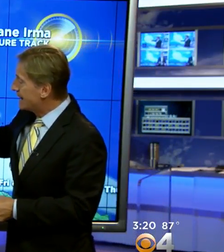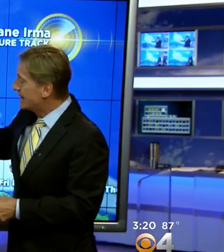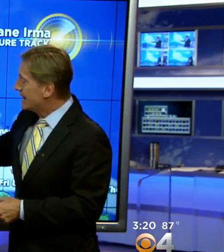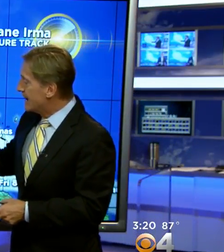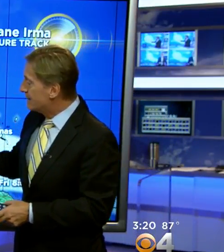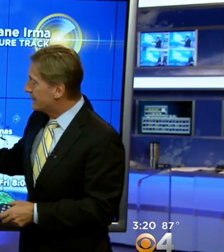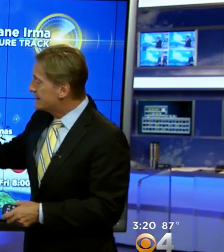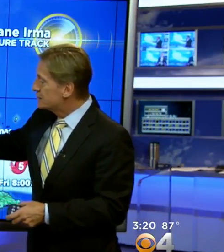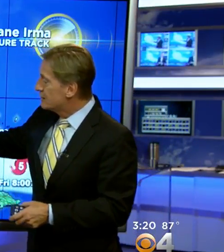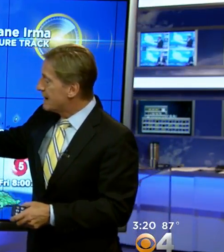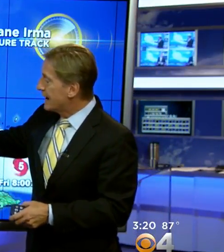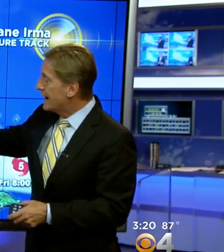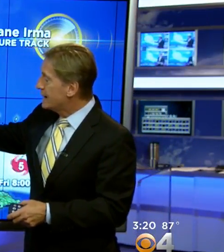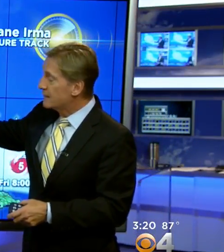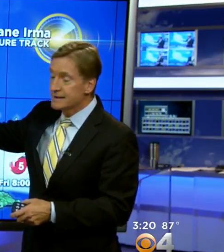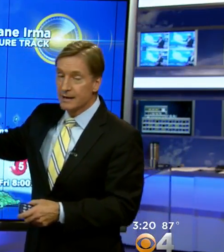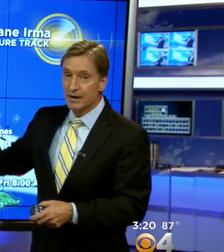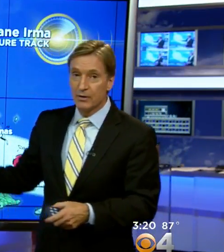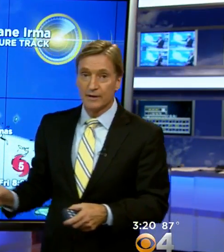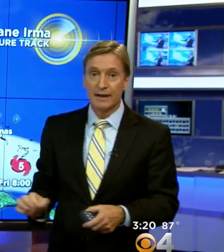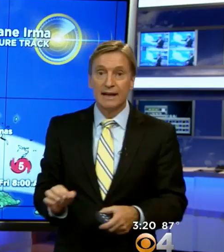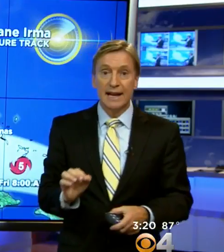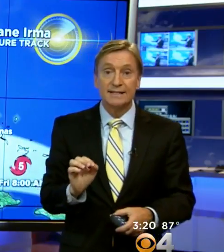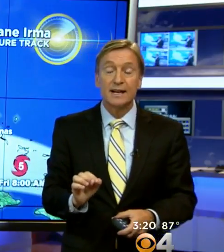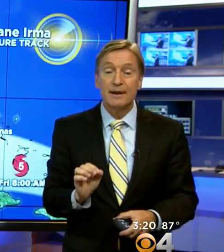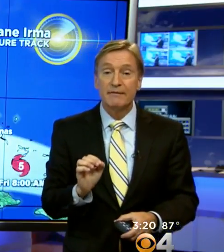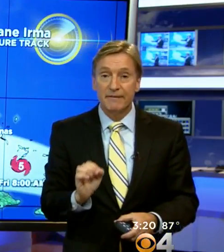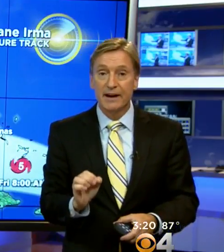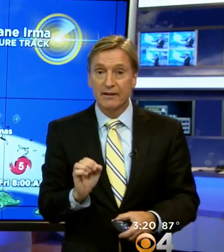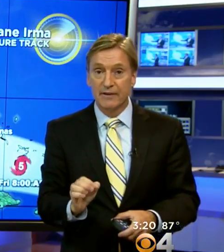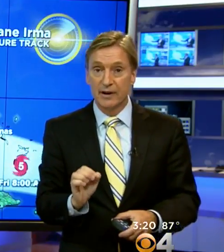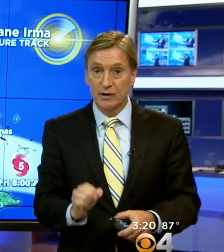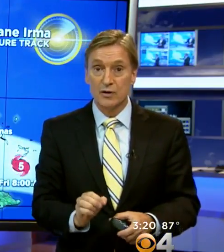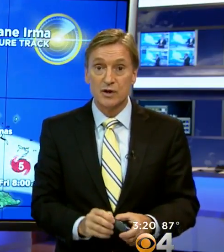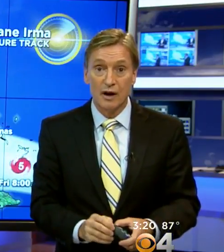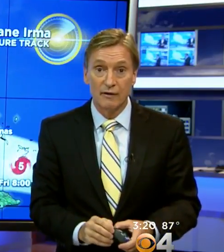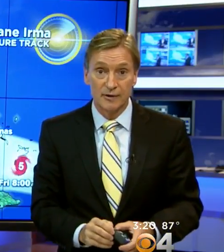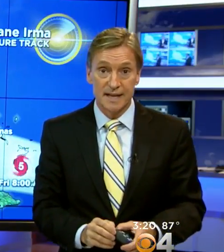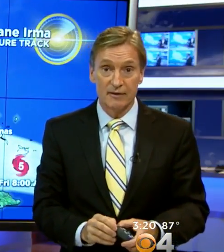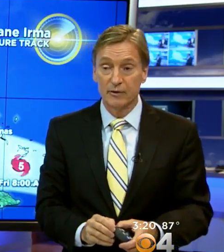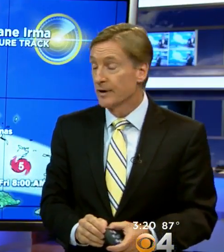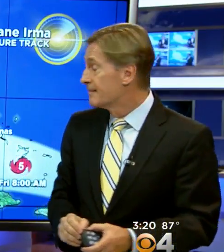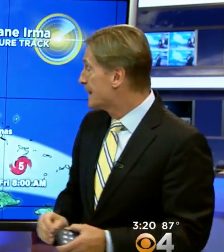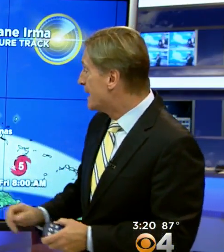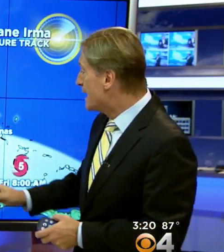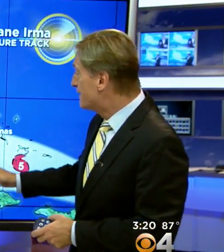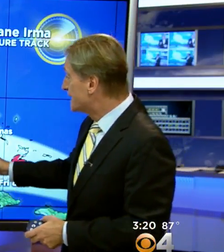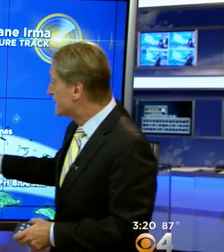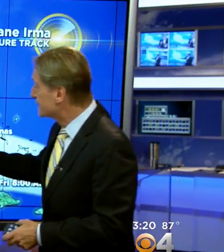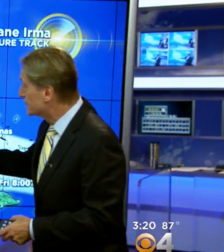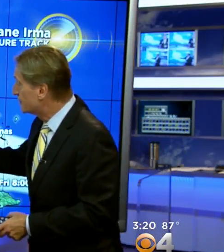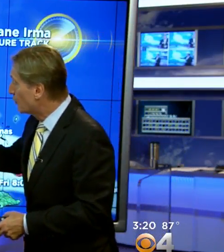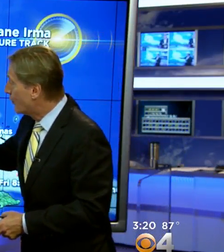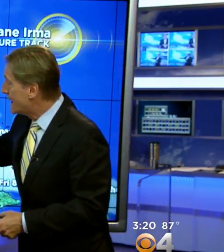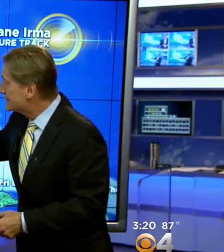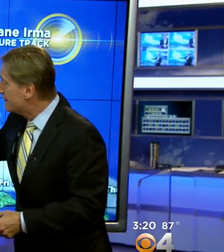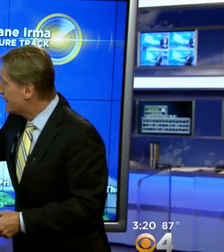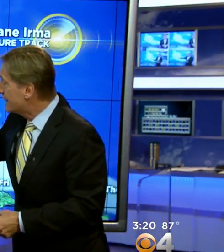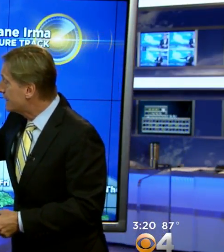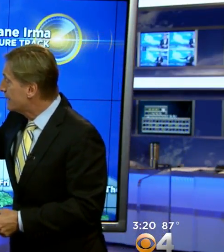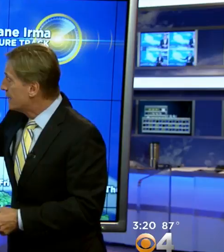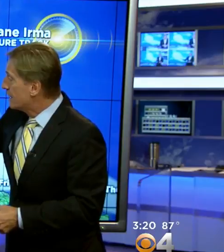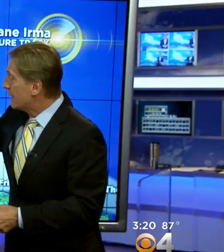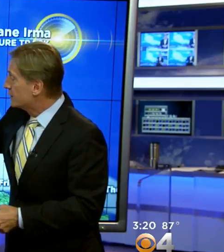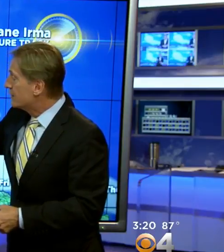and 80. If it gets to about 80 when it's coming north, it's going to be a very, very close call for South Florida. If it gets a little bit west